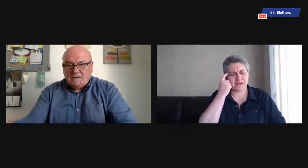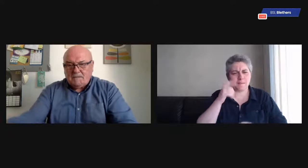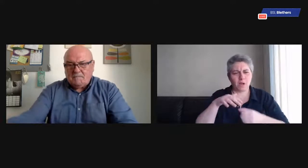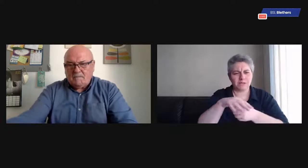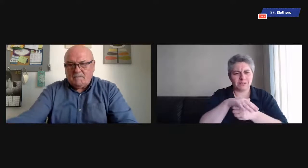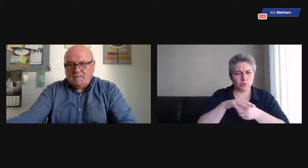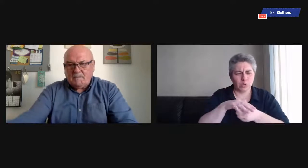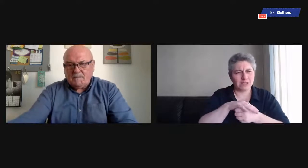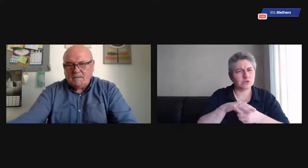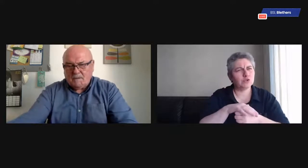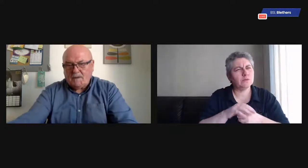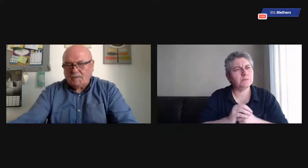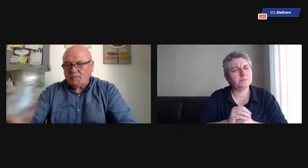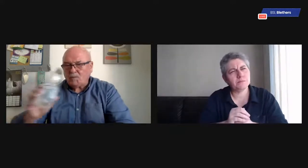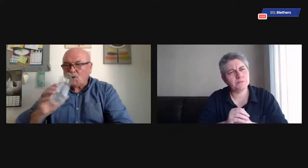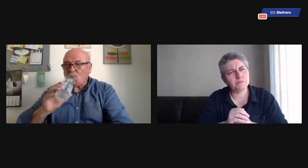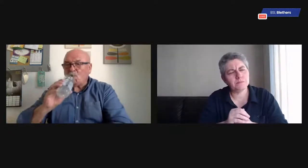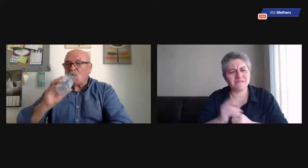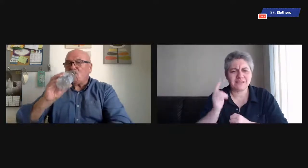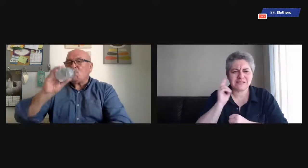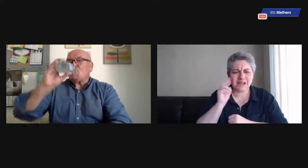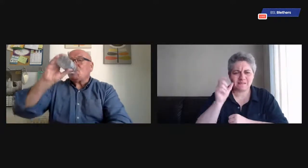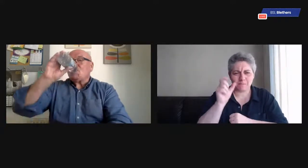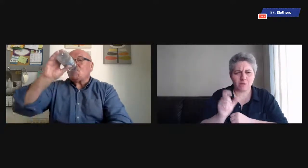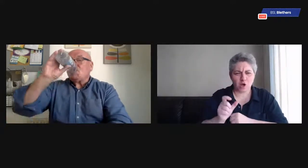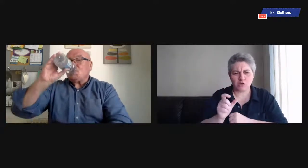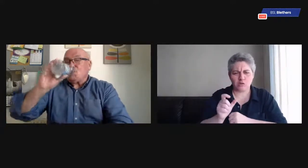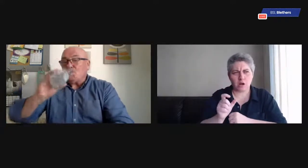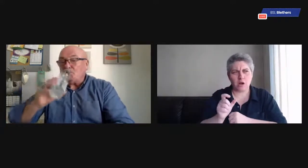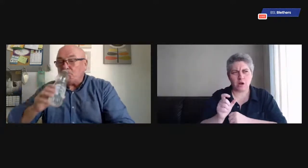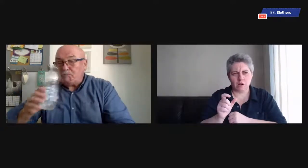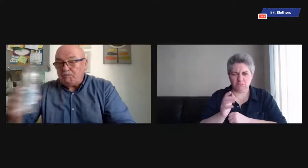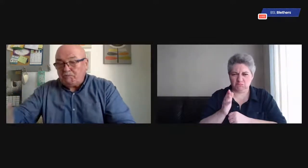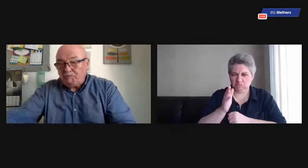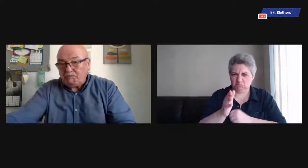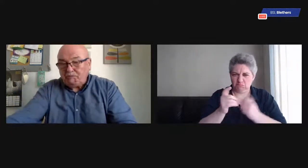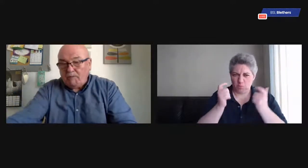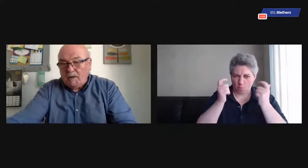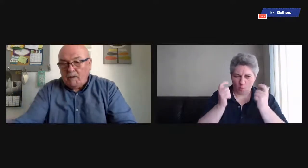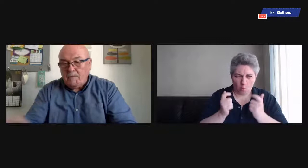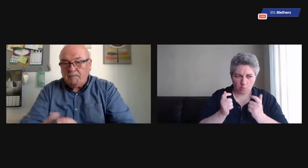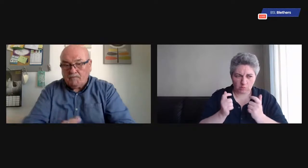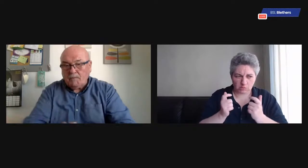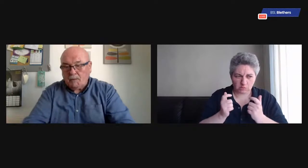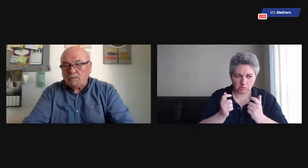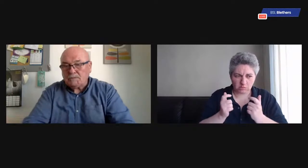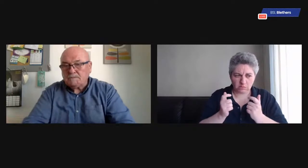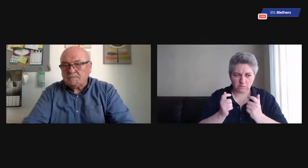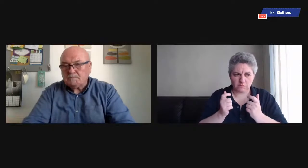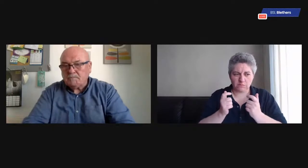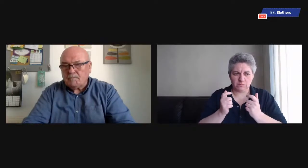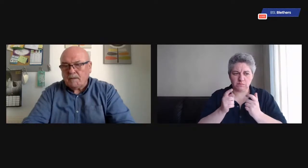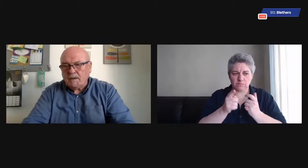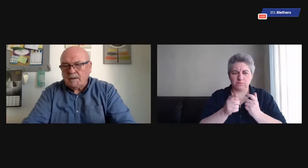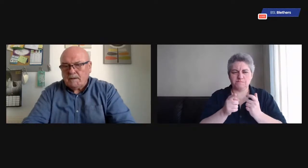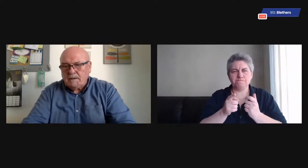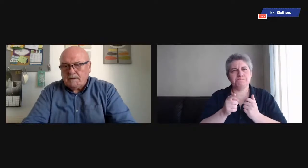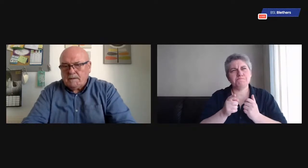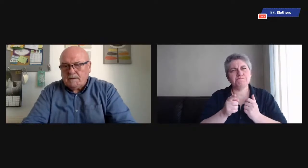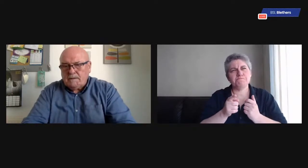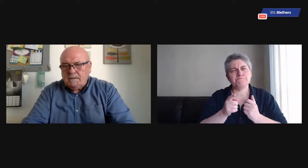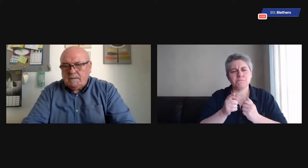things are different. I'm trying to think of a situation. Say, for example, a deaf person went to